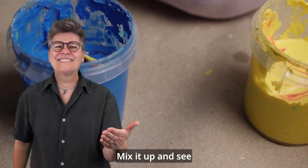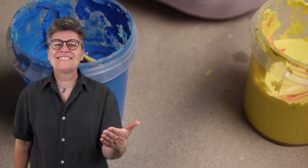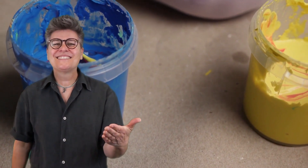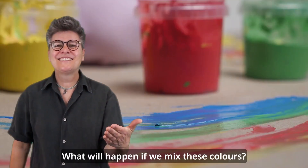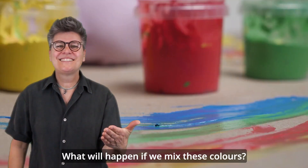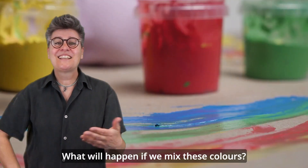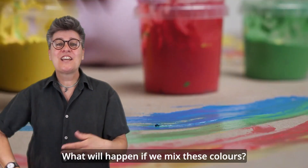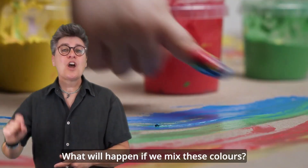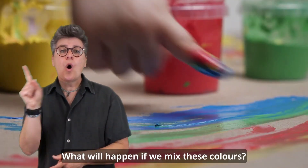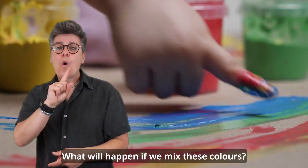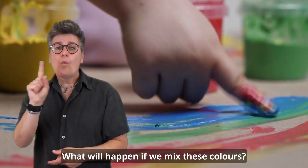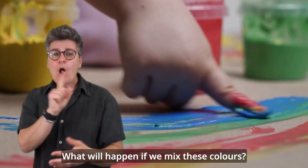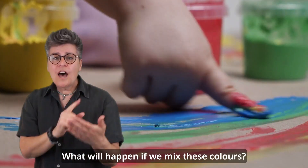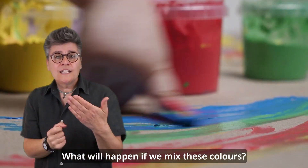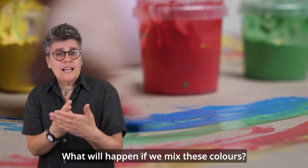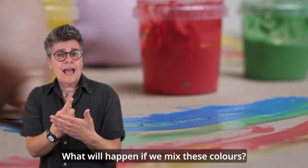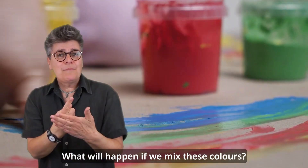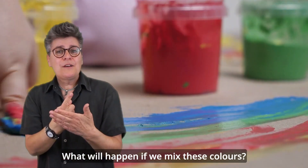up and see.